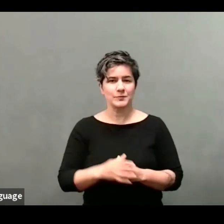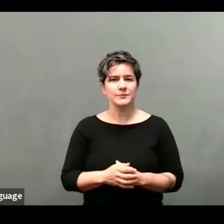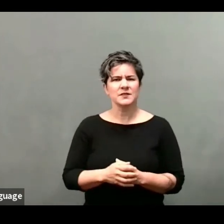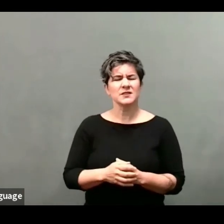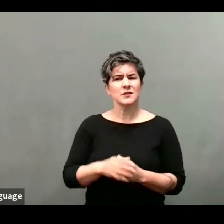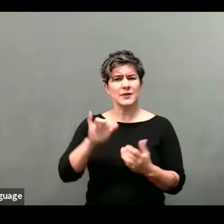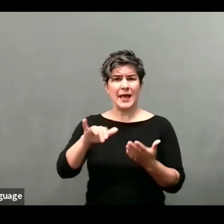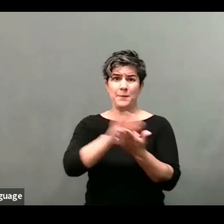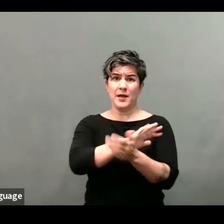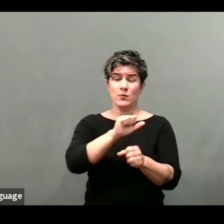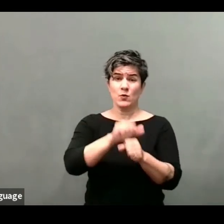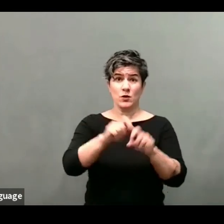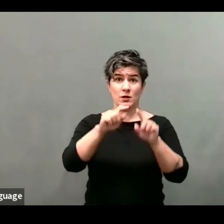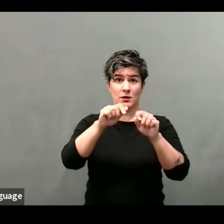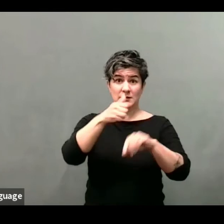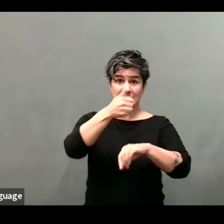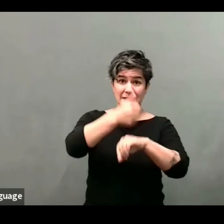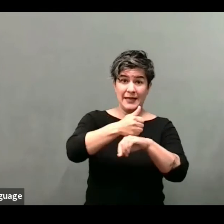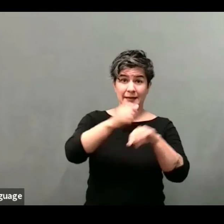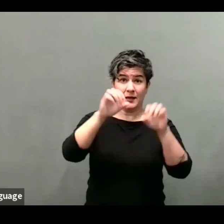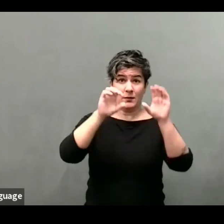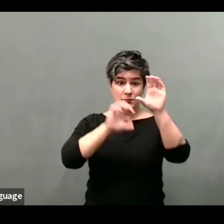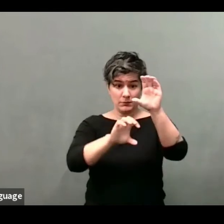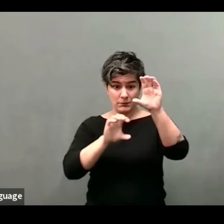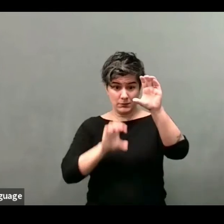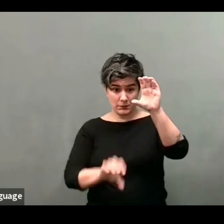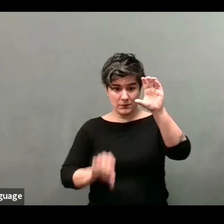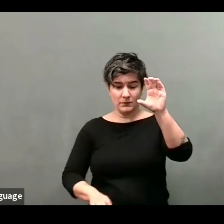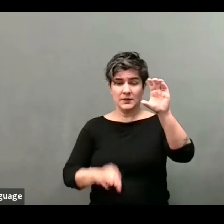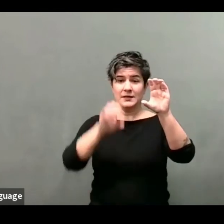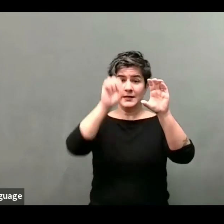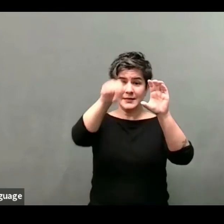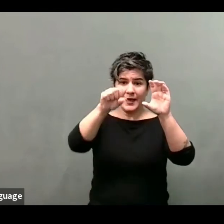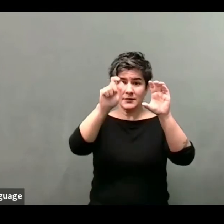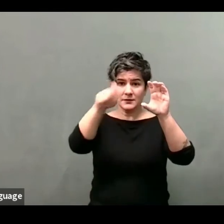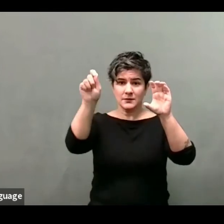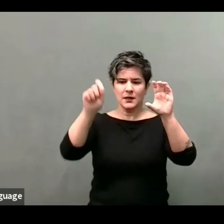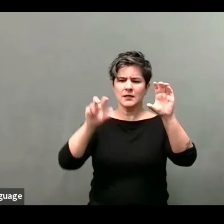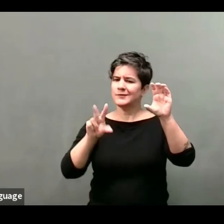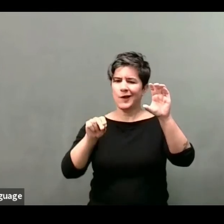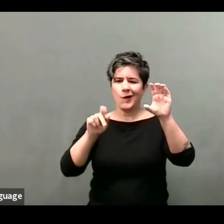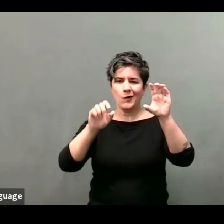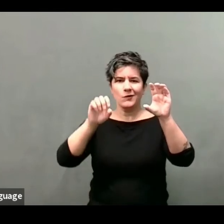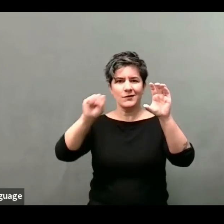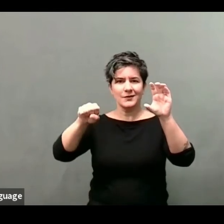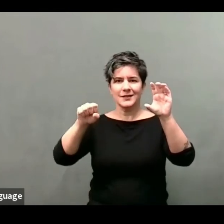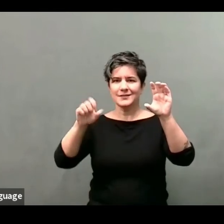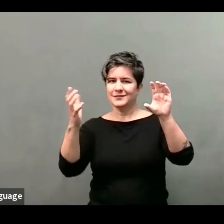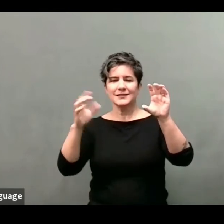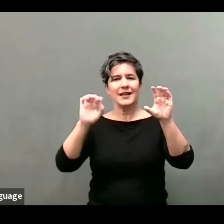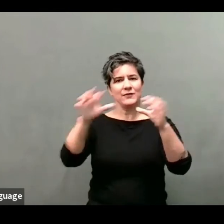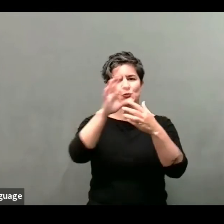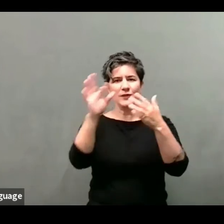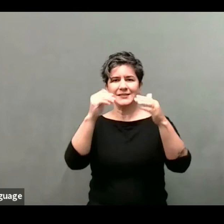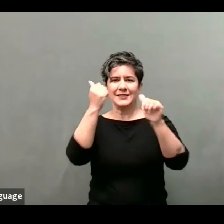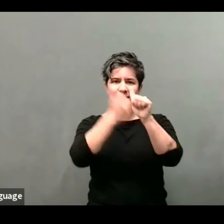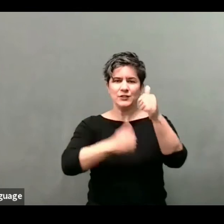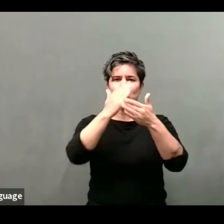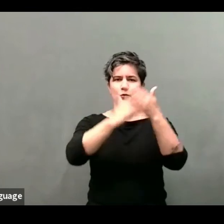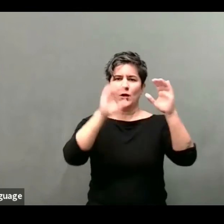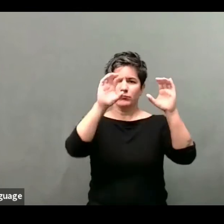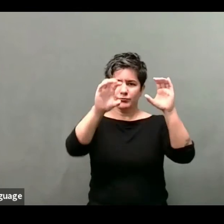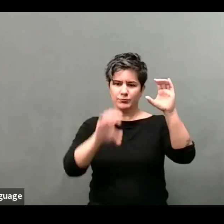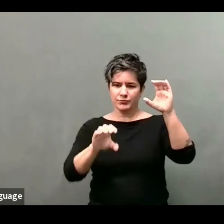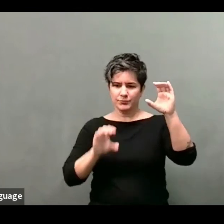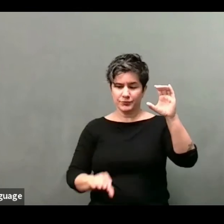what at a basic level the patient wants to have done, and also for the patient to get a chance to record that clearly. Then the